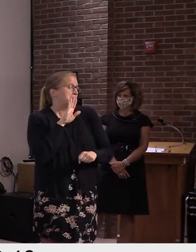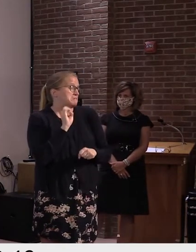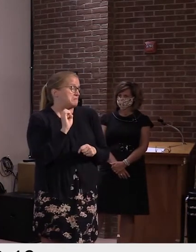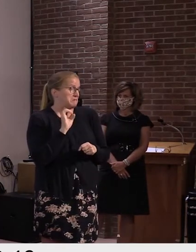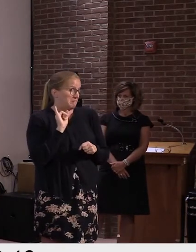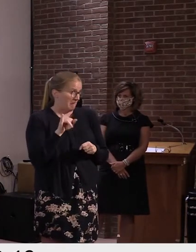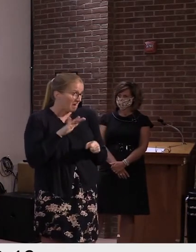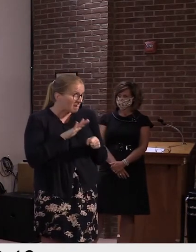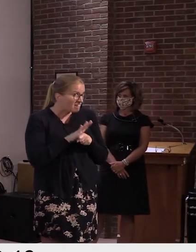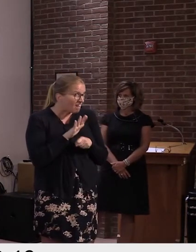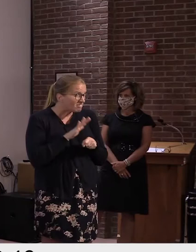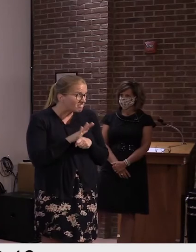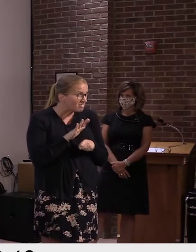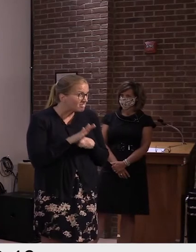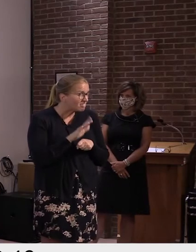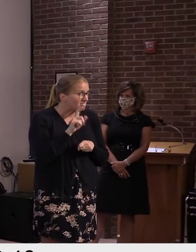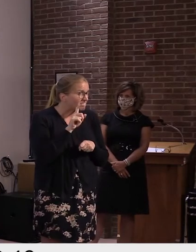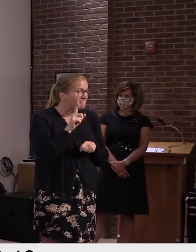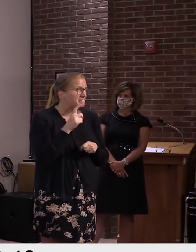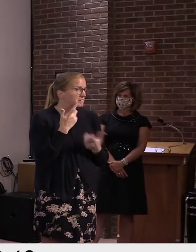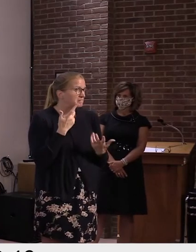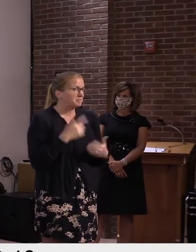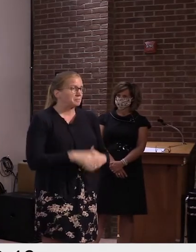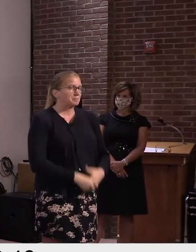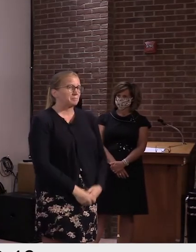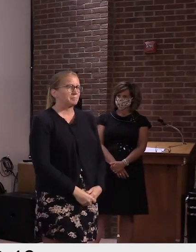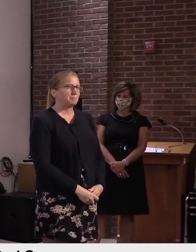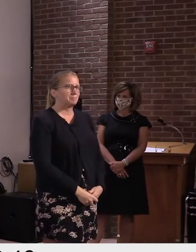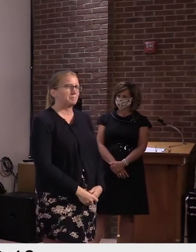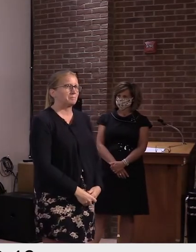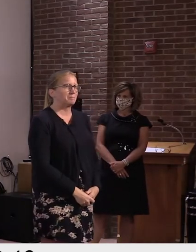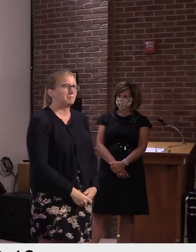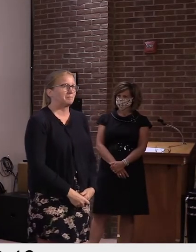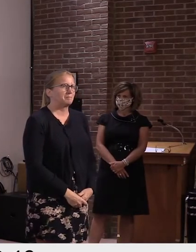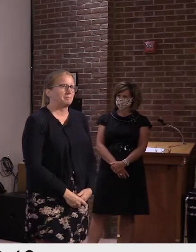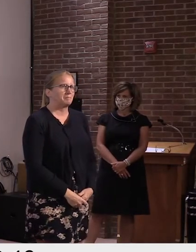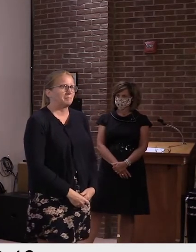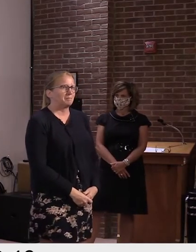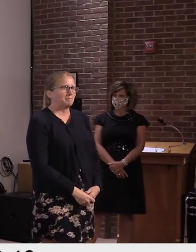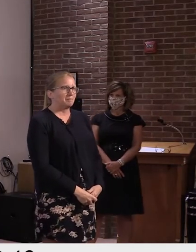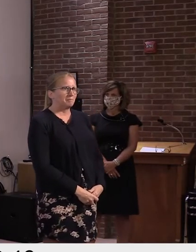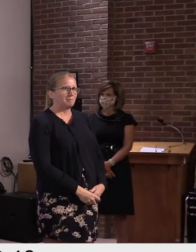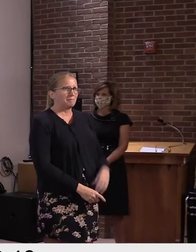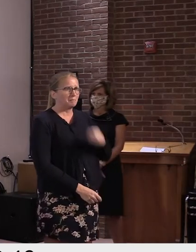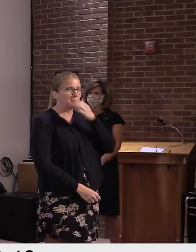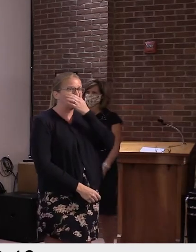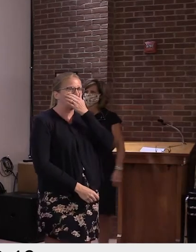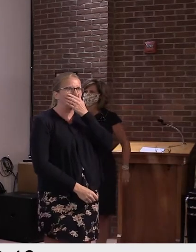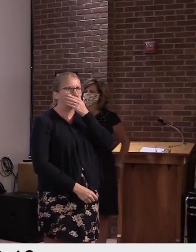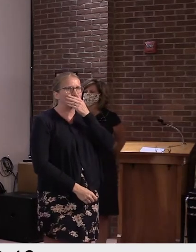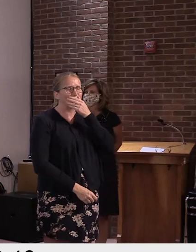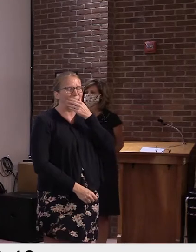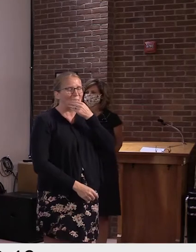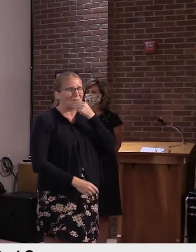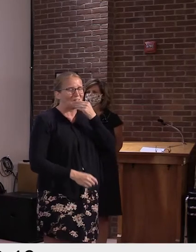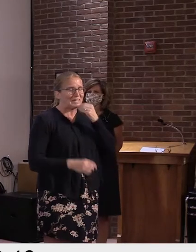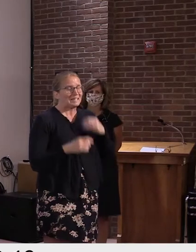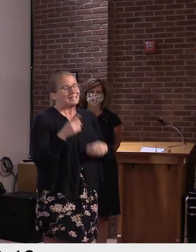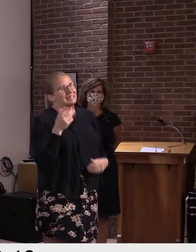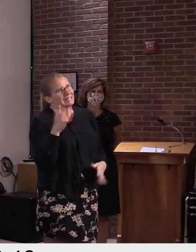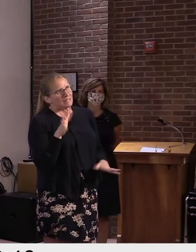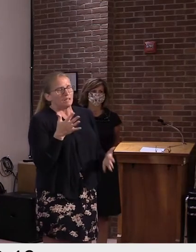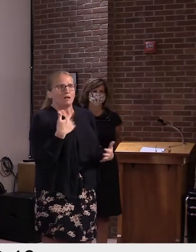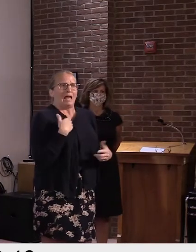everyone will want to be vaccinated? Yeah, I can't give you the number. It probably would be higher